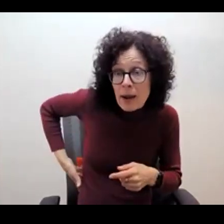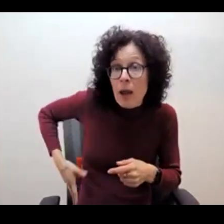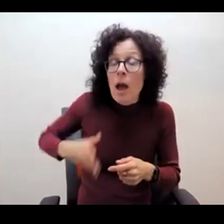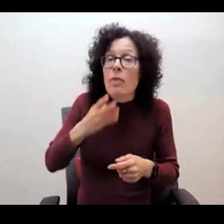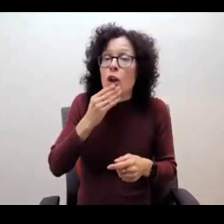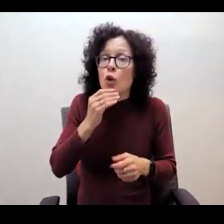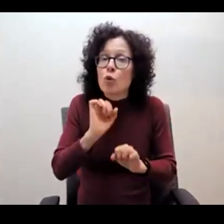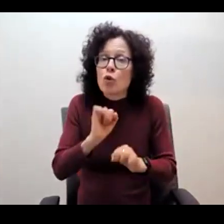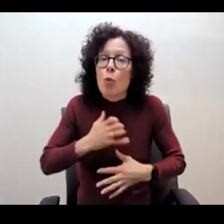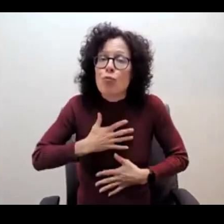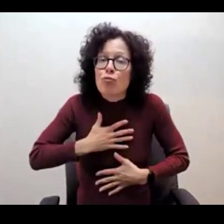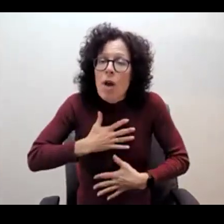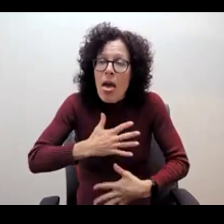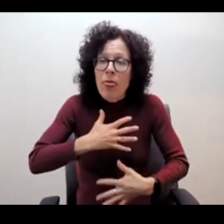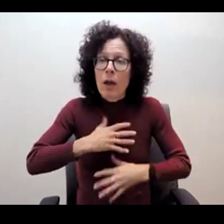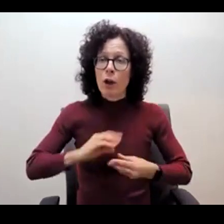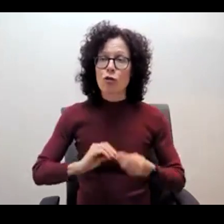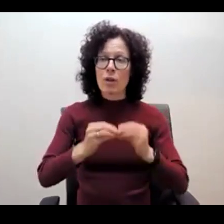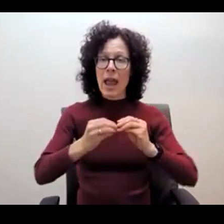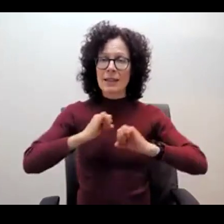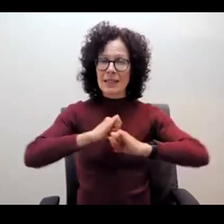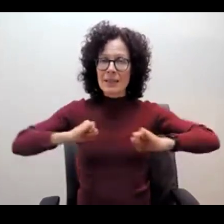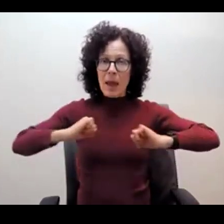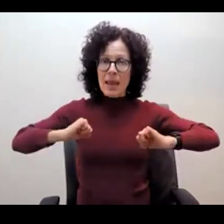way, create a bit of space around that area.